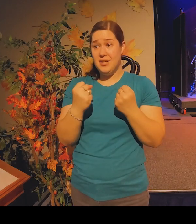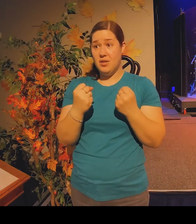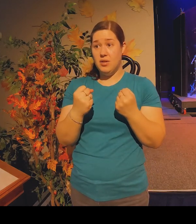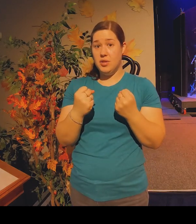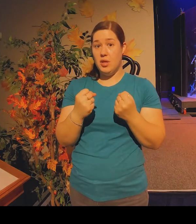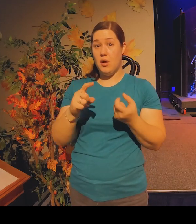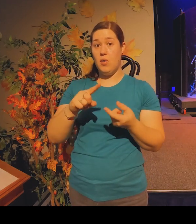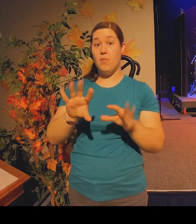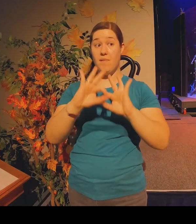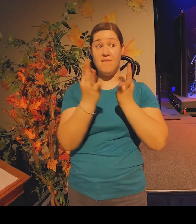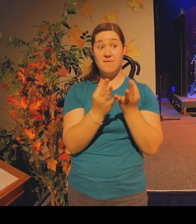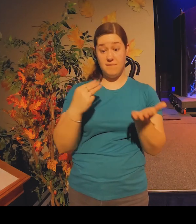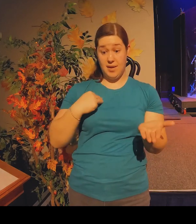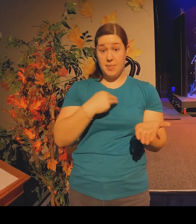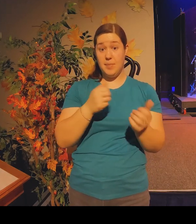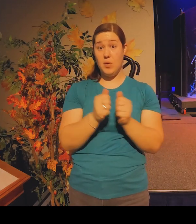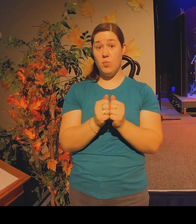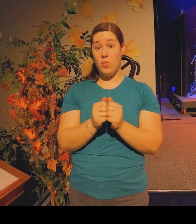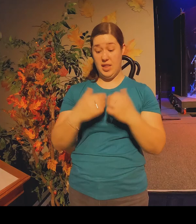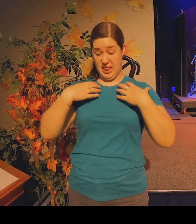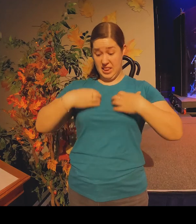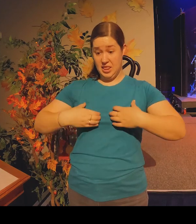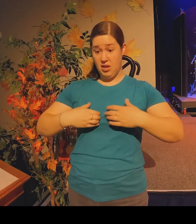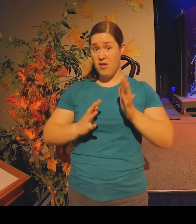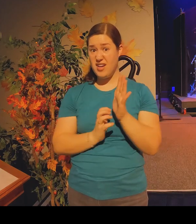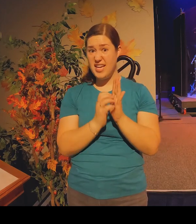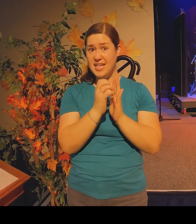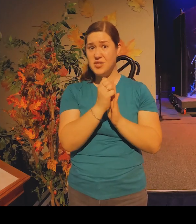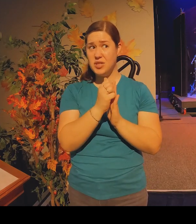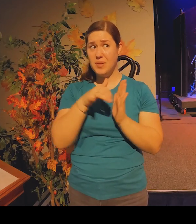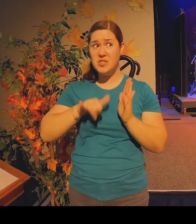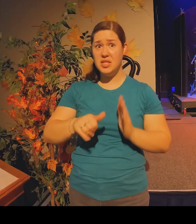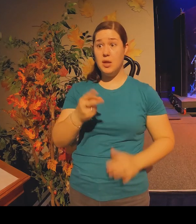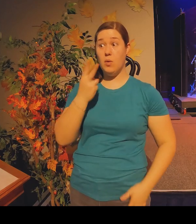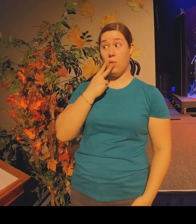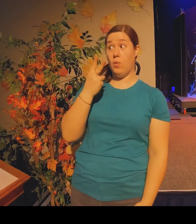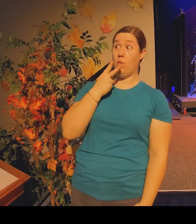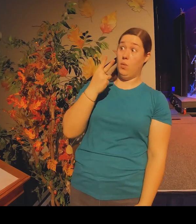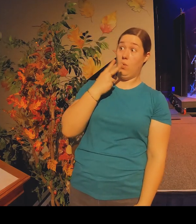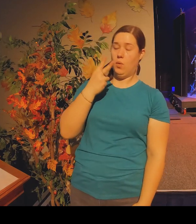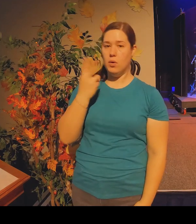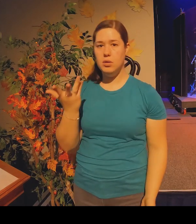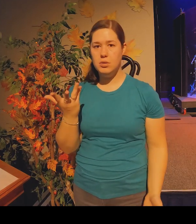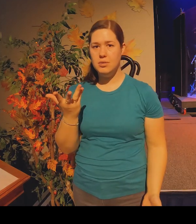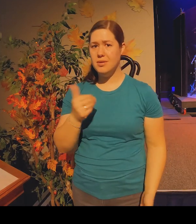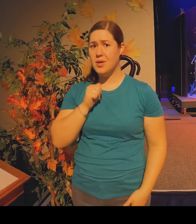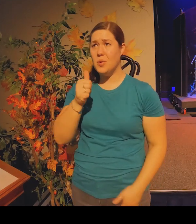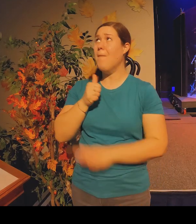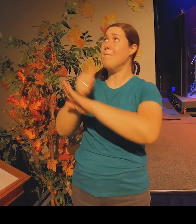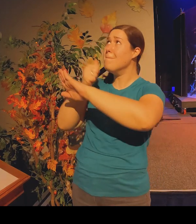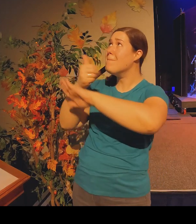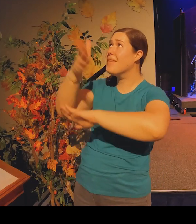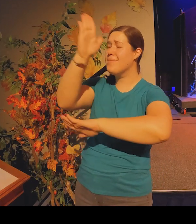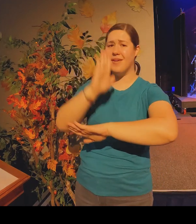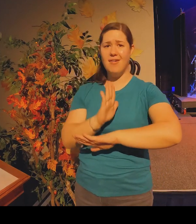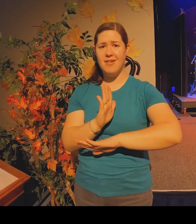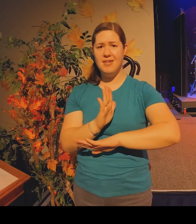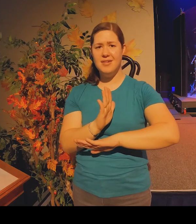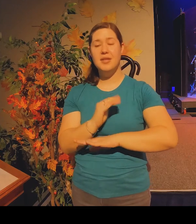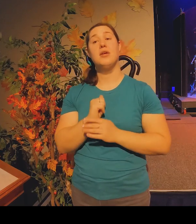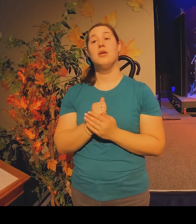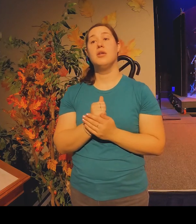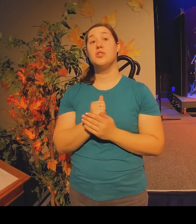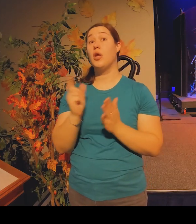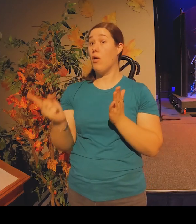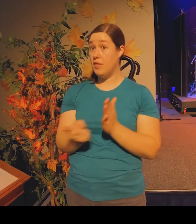how desperate that prayer is. There are also times when God answers prayer, and honestly, we're